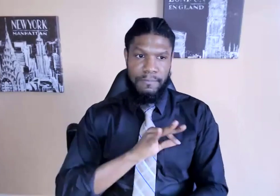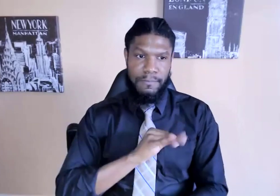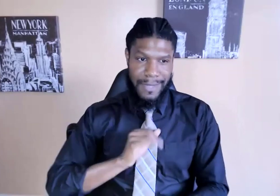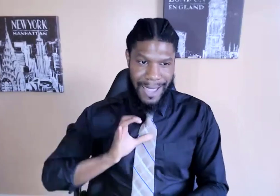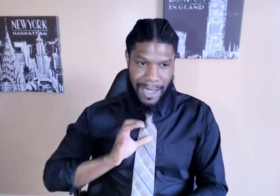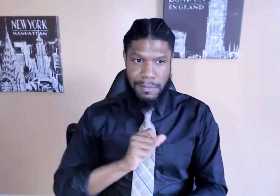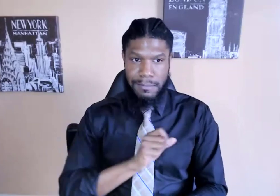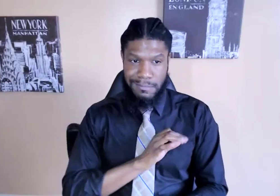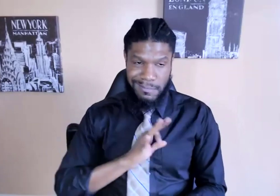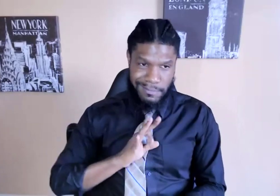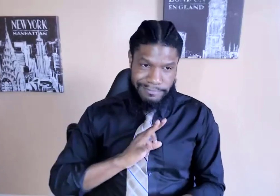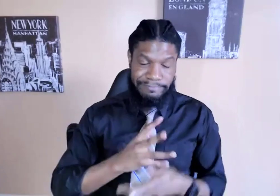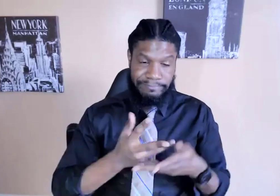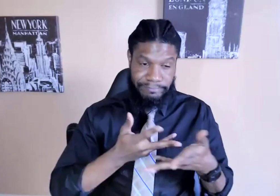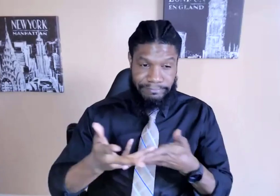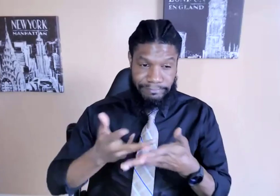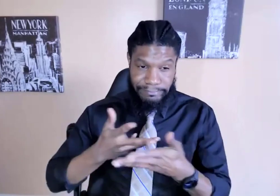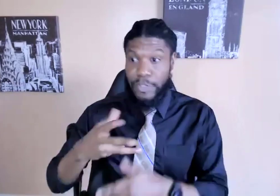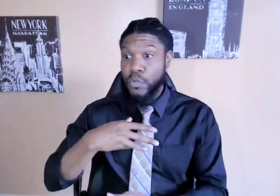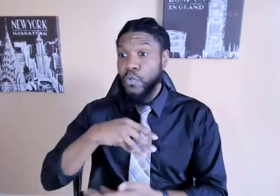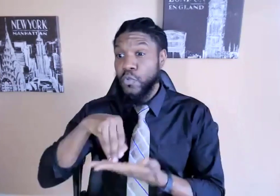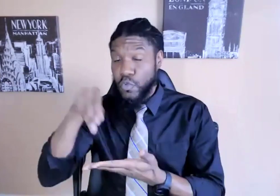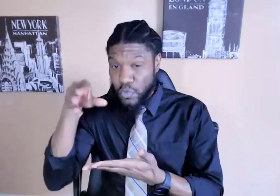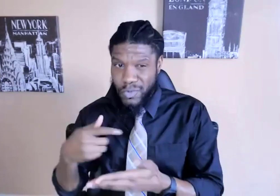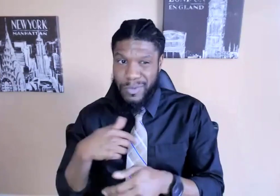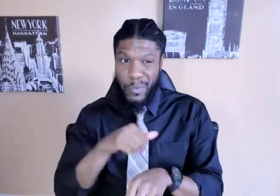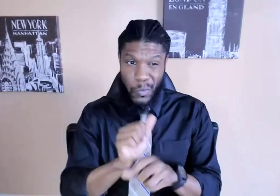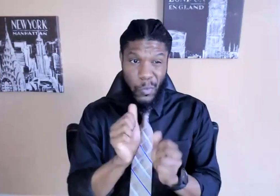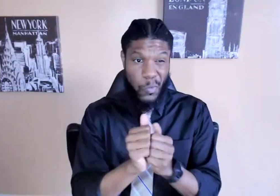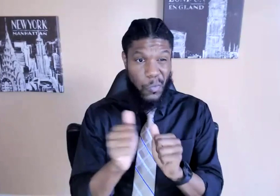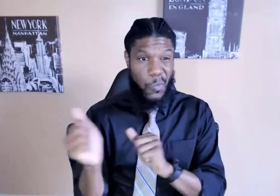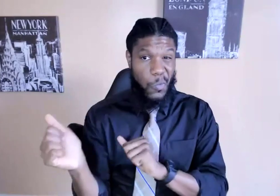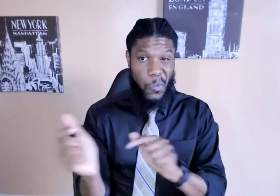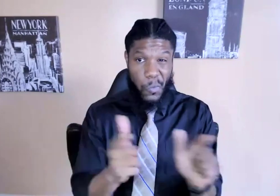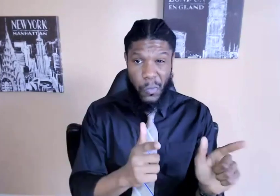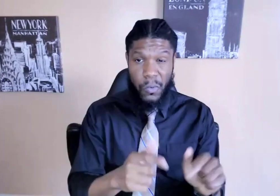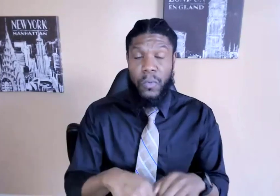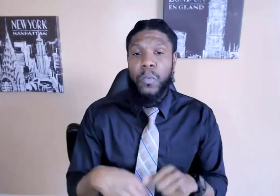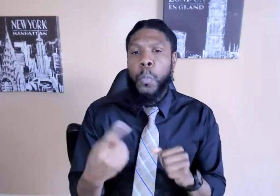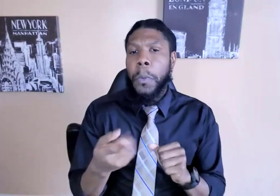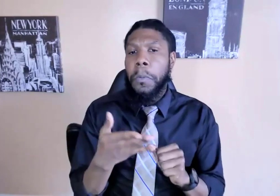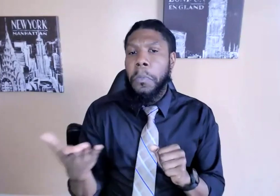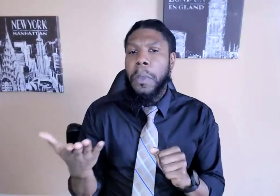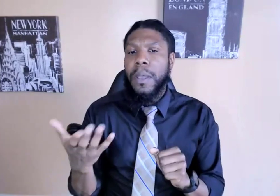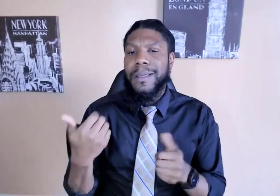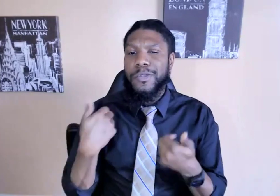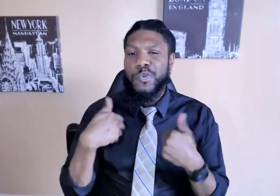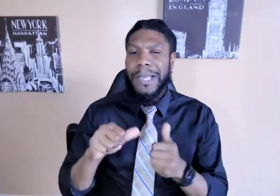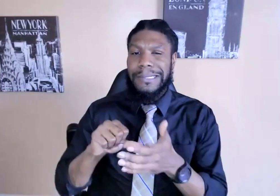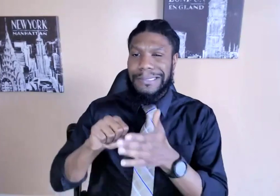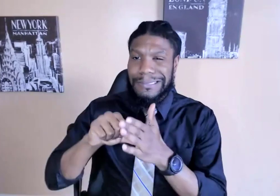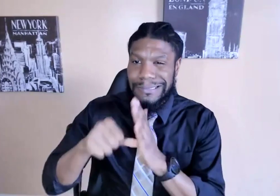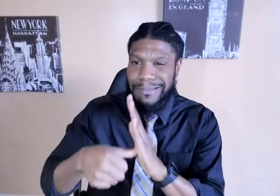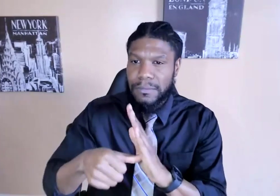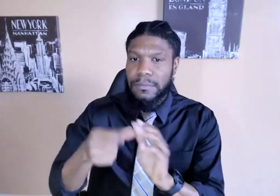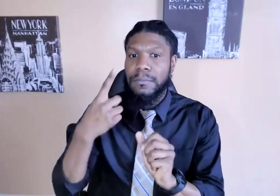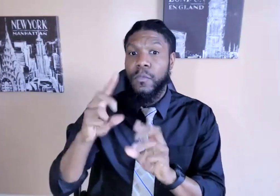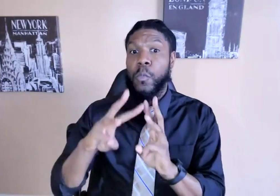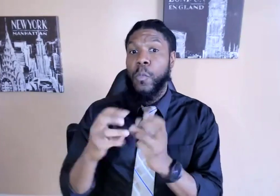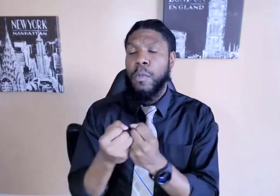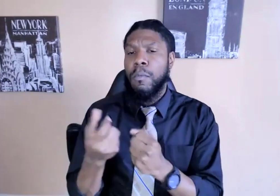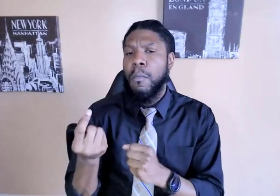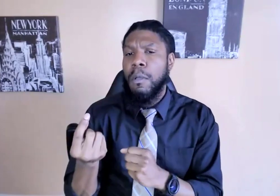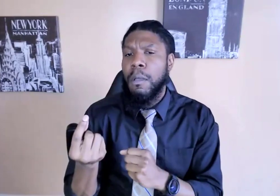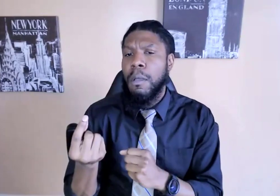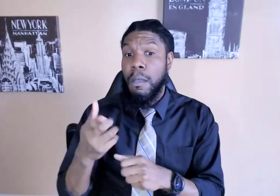as workshops with students. And one of the things that I try to stress in those workshops is that, especially